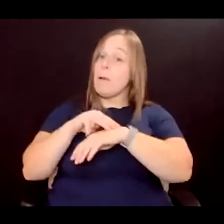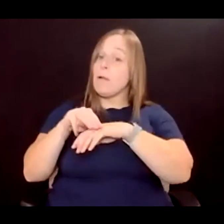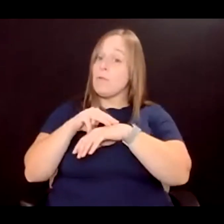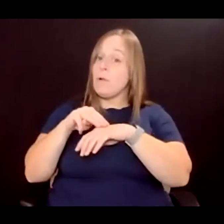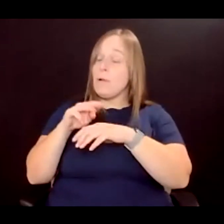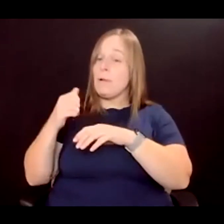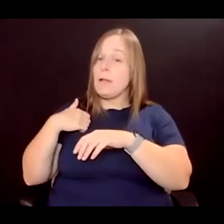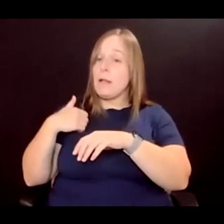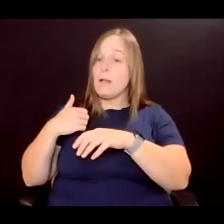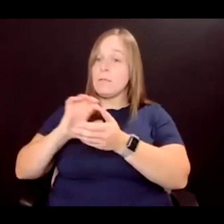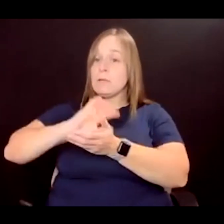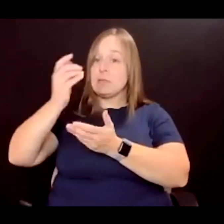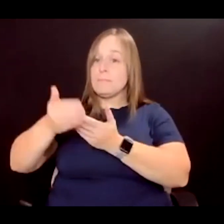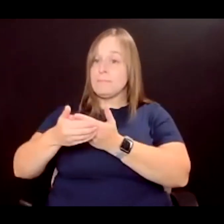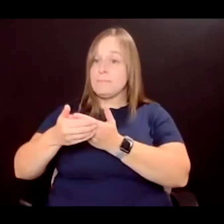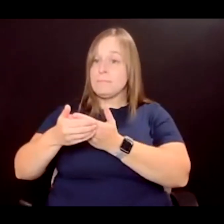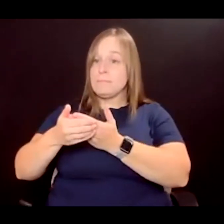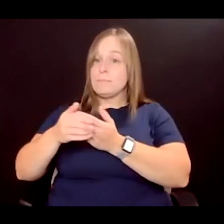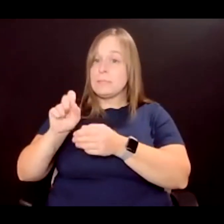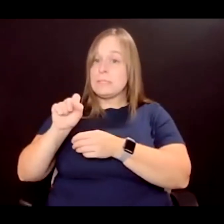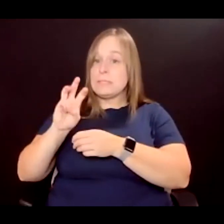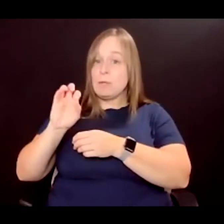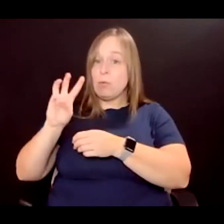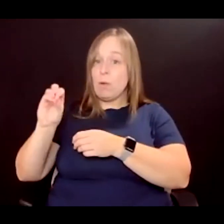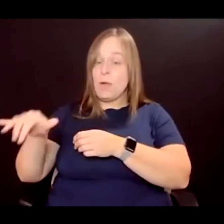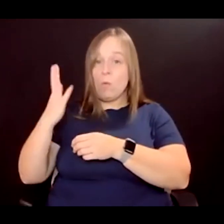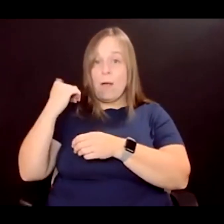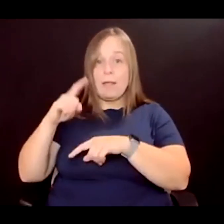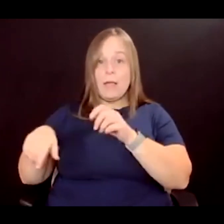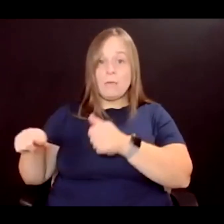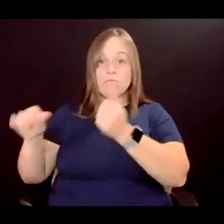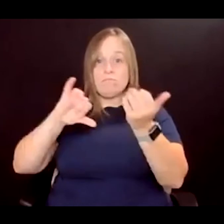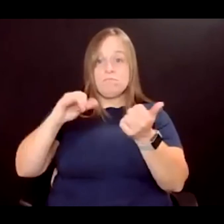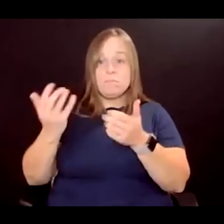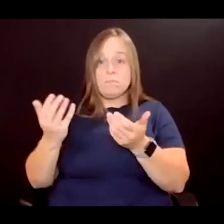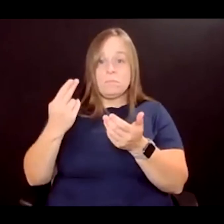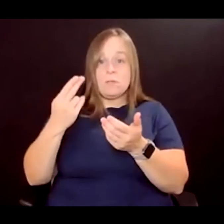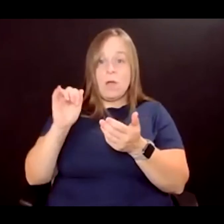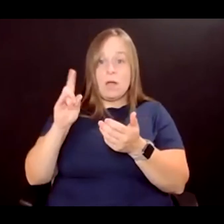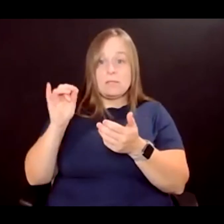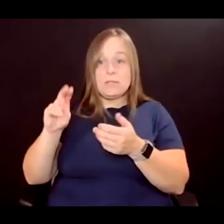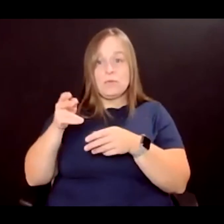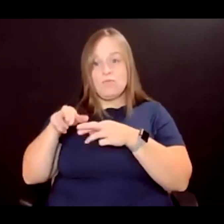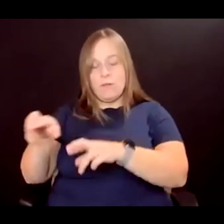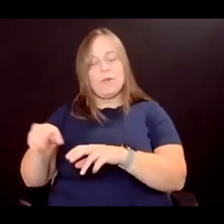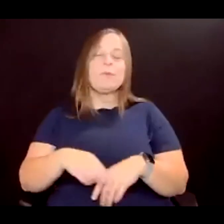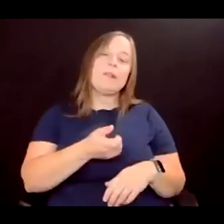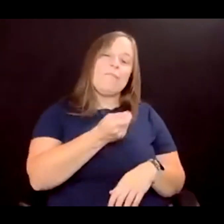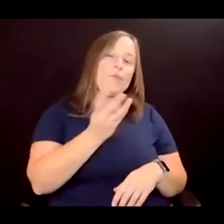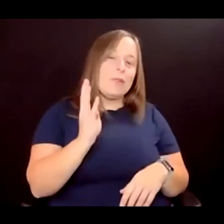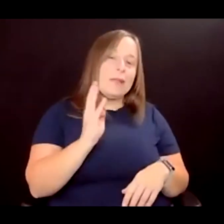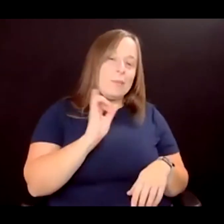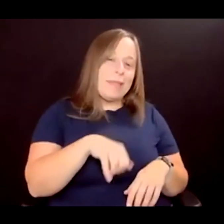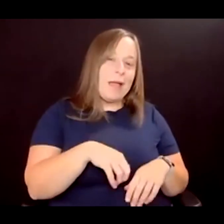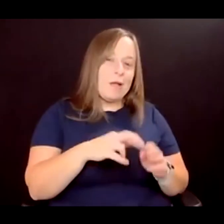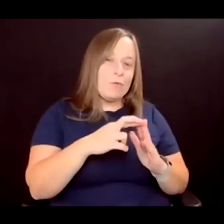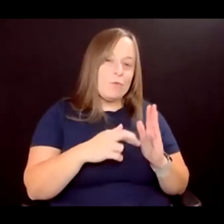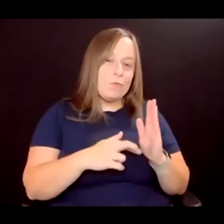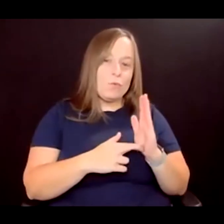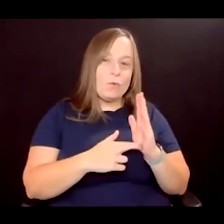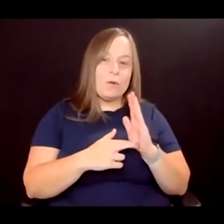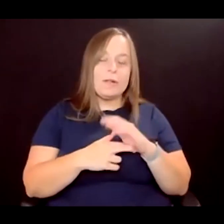by everybody Mhm. for everyone's safety too, because that's a huge, that's really the issue here. Yeah. It freezes, as